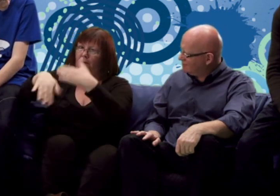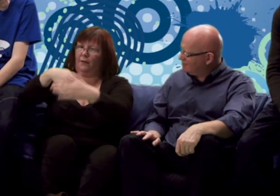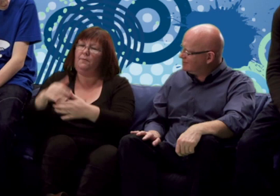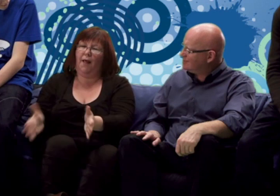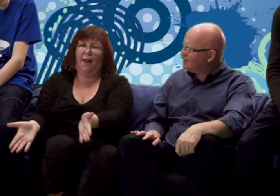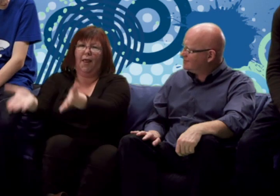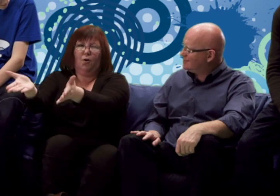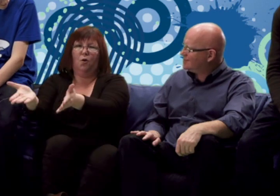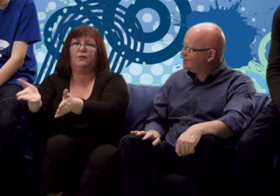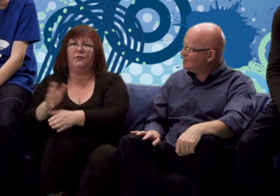mix.